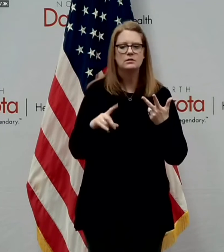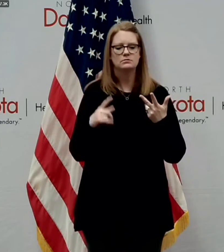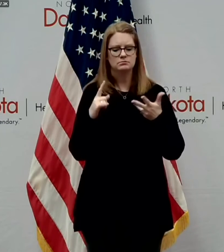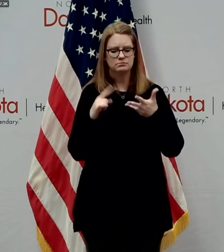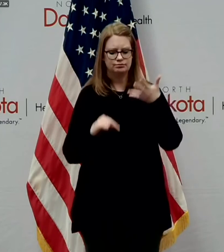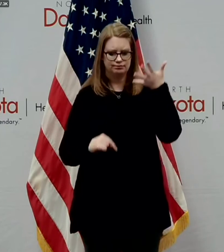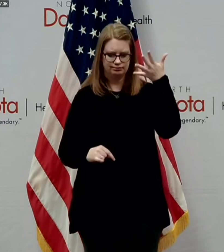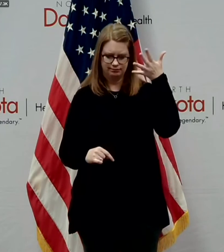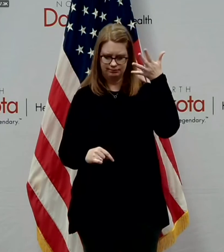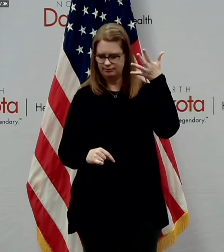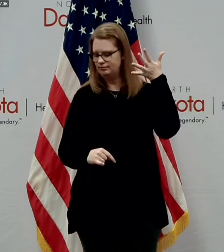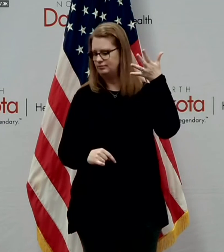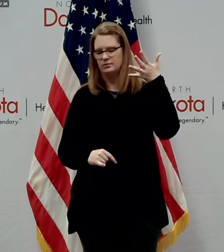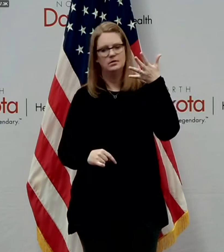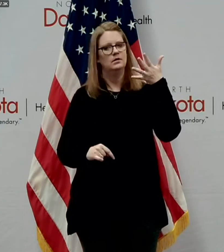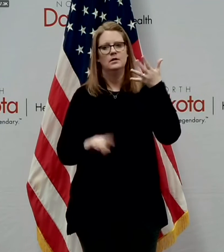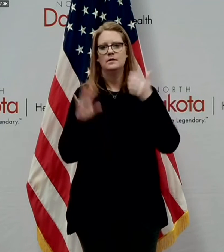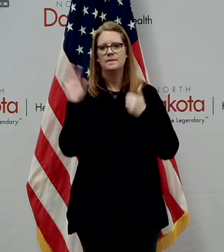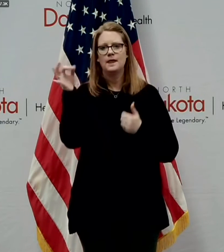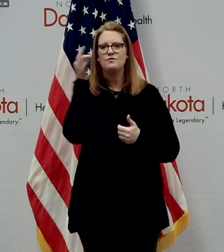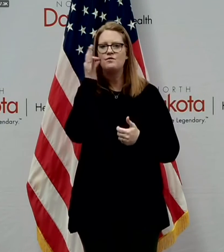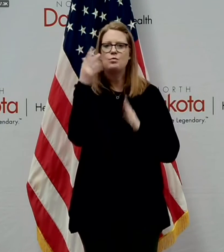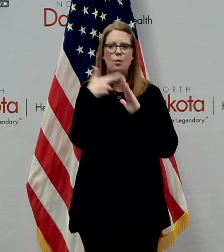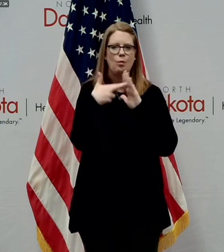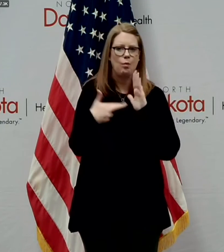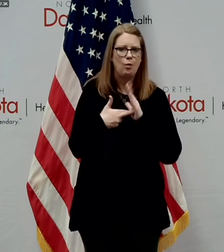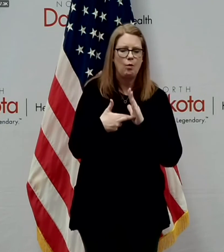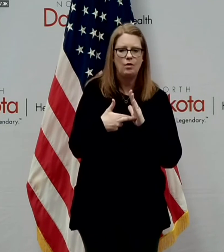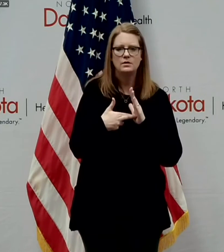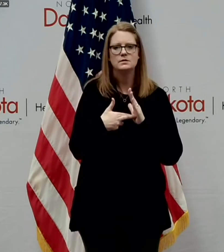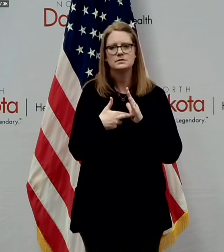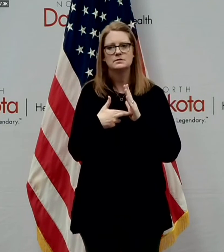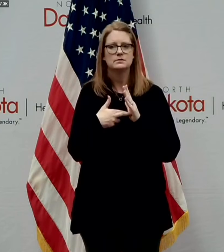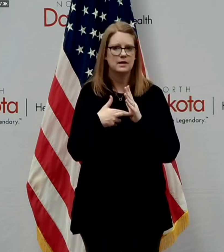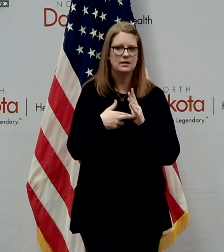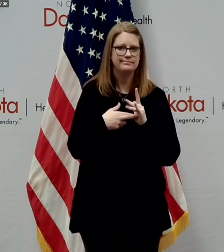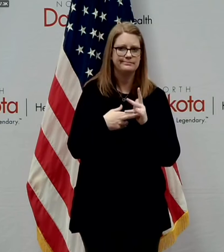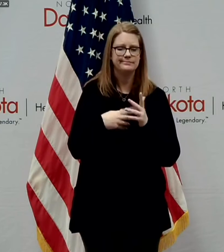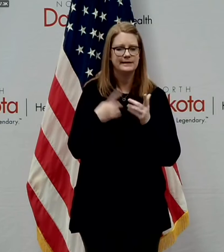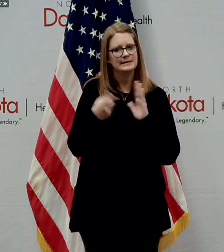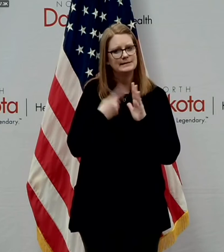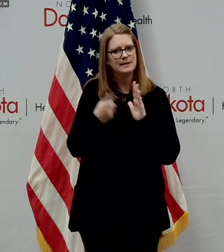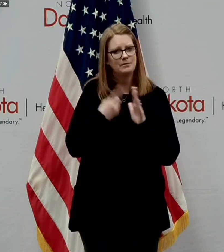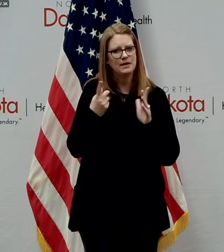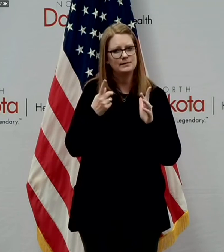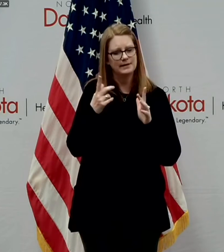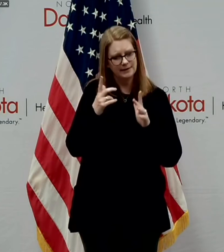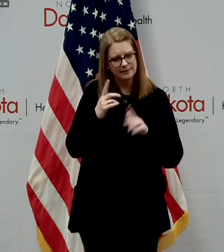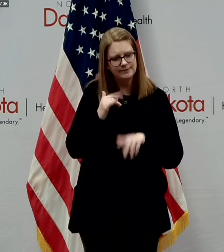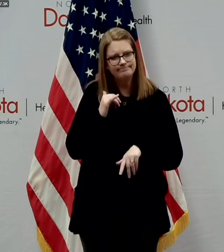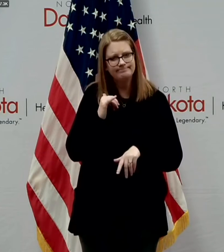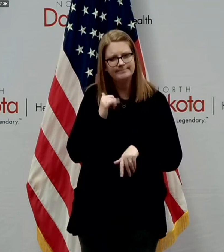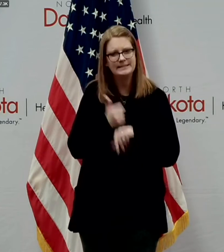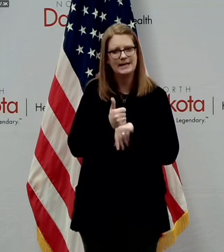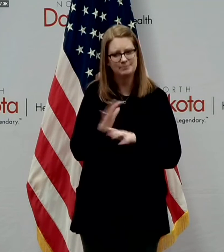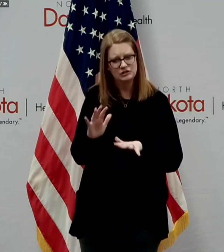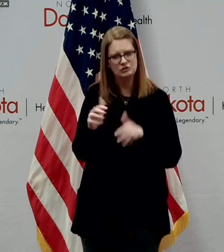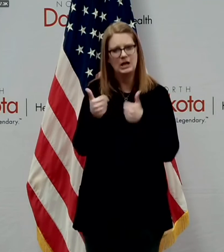many complex federal rules that touch and make the challenges there during a pandemic even harder. But I want to thank them. I especially want to